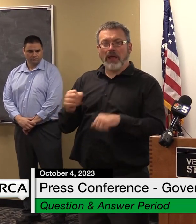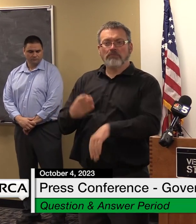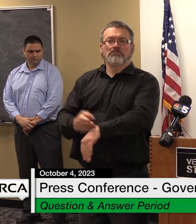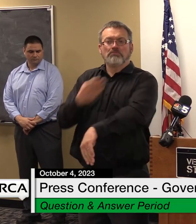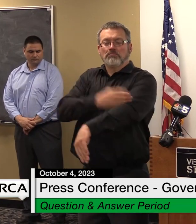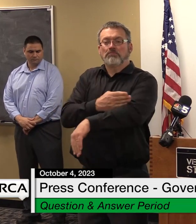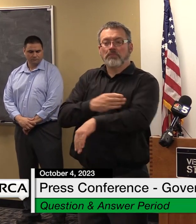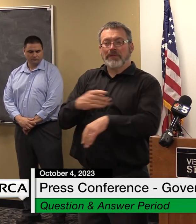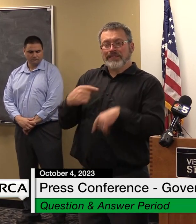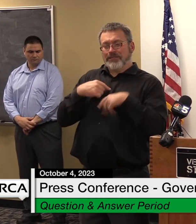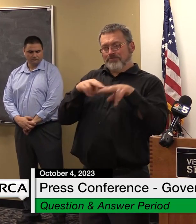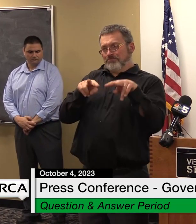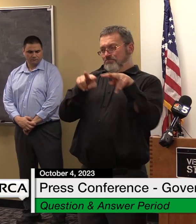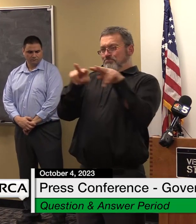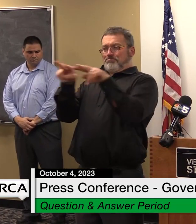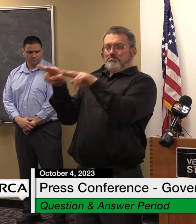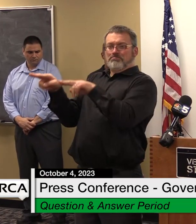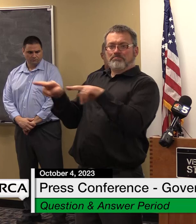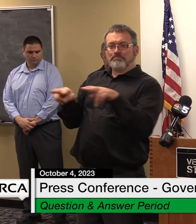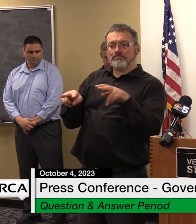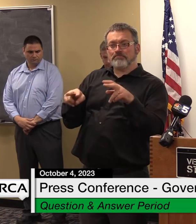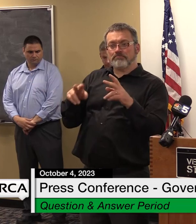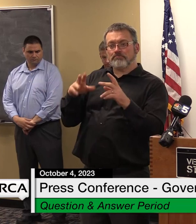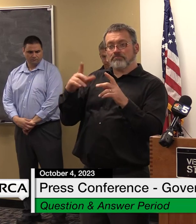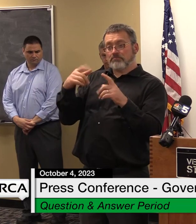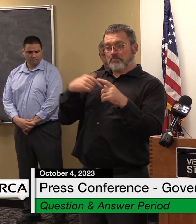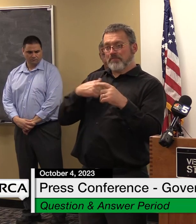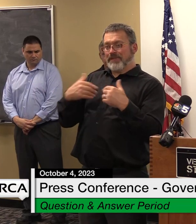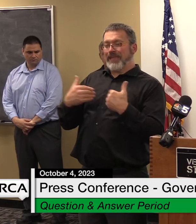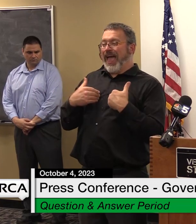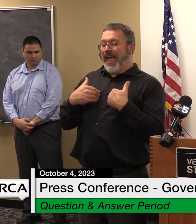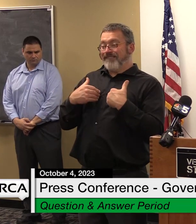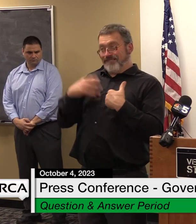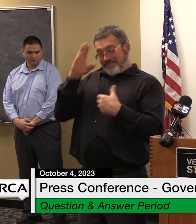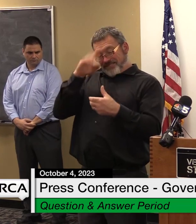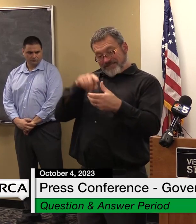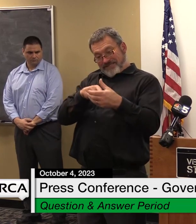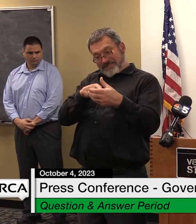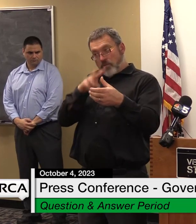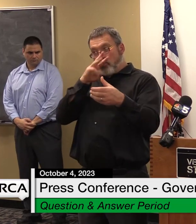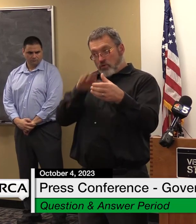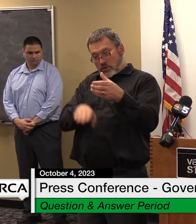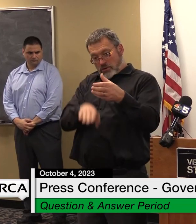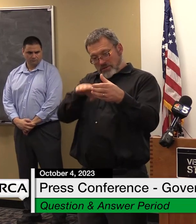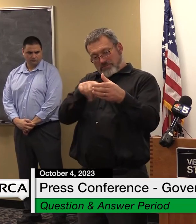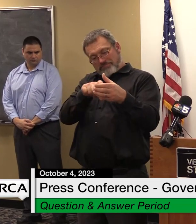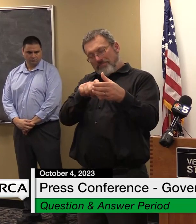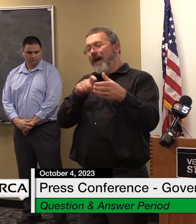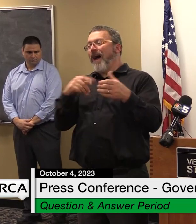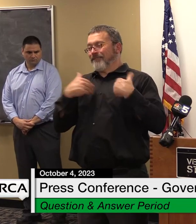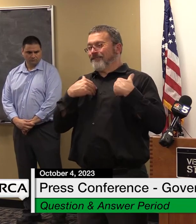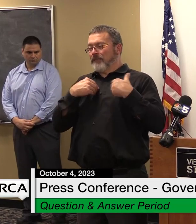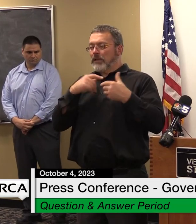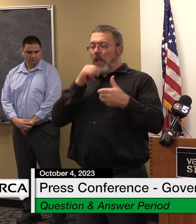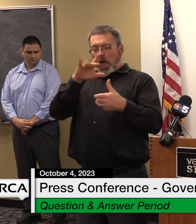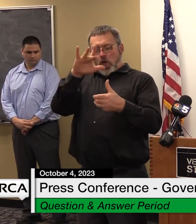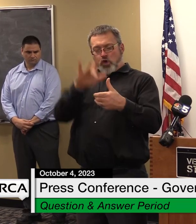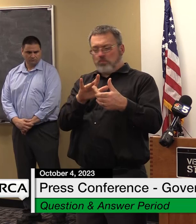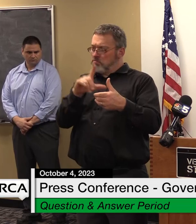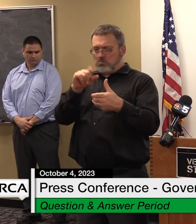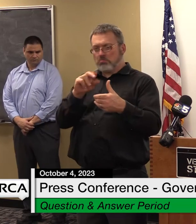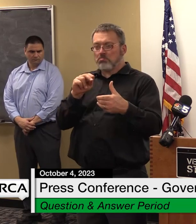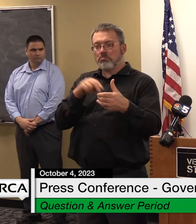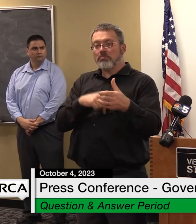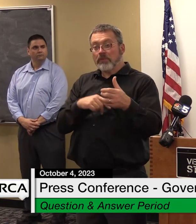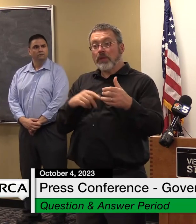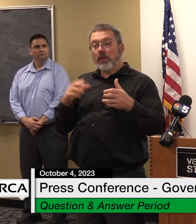as the glass half full, and I think that it's doable. If we have the funding, we can do it quicker. If we don't, we can